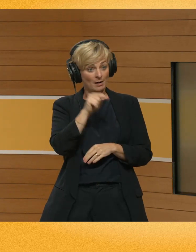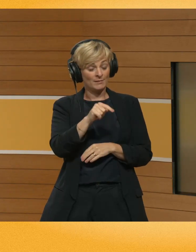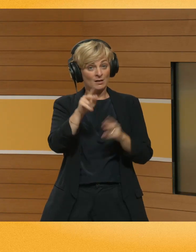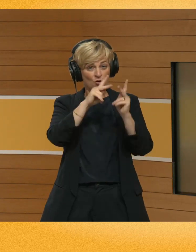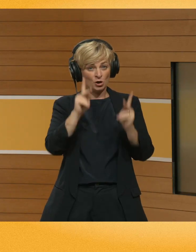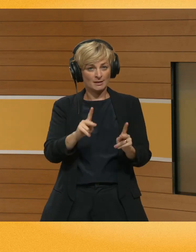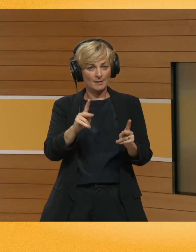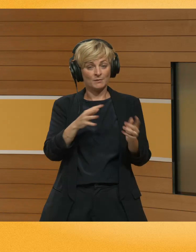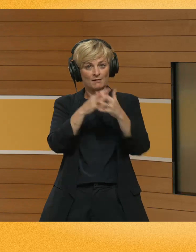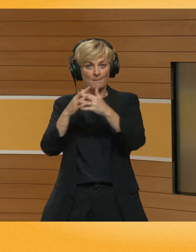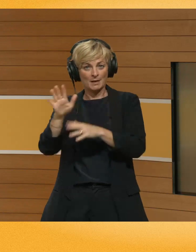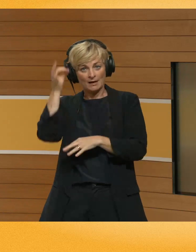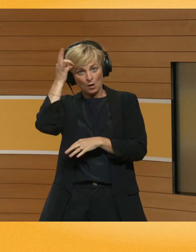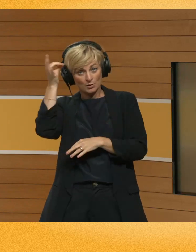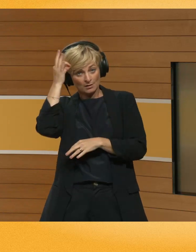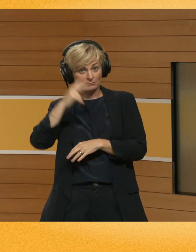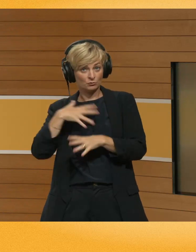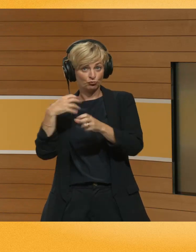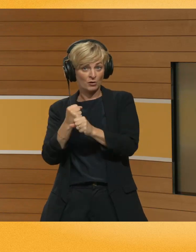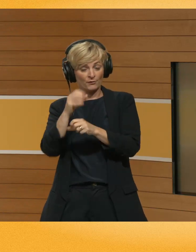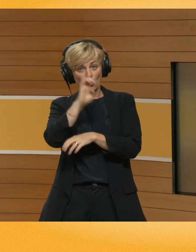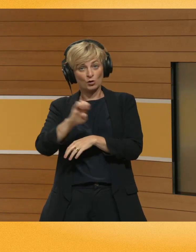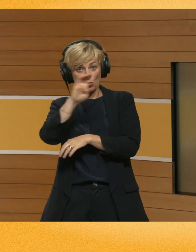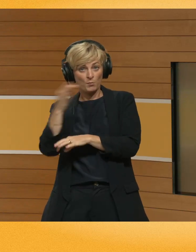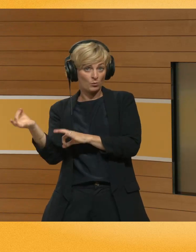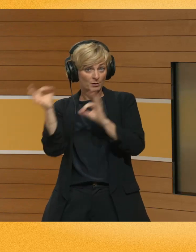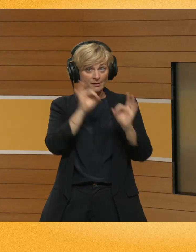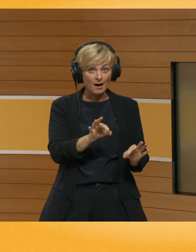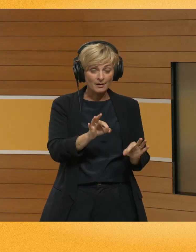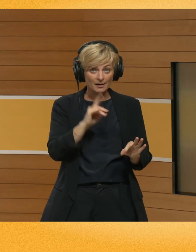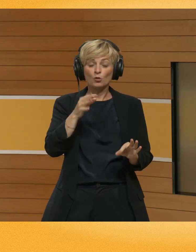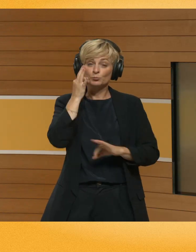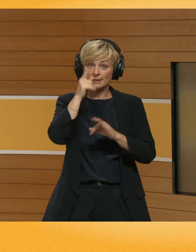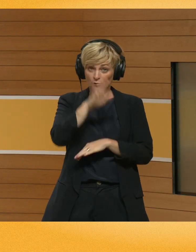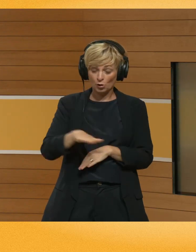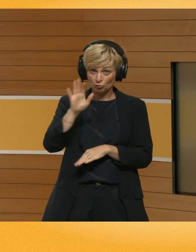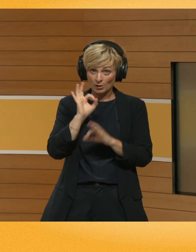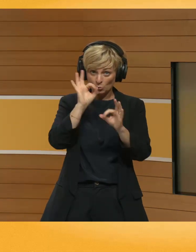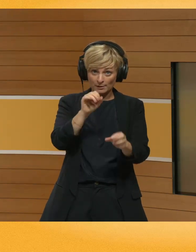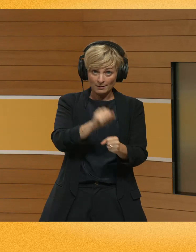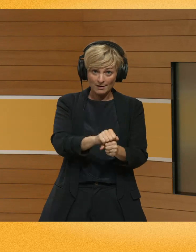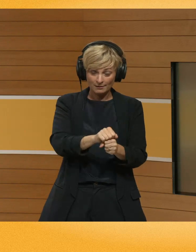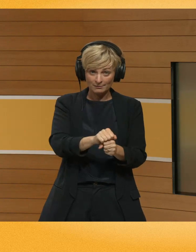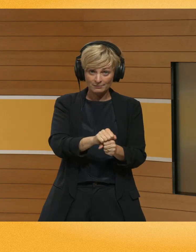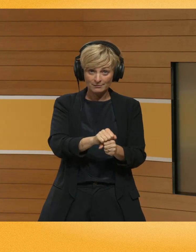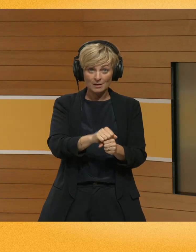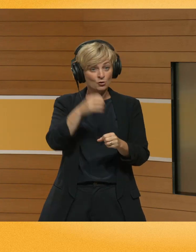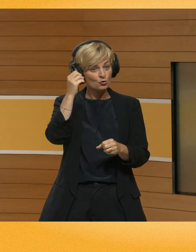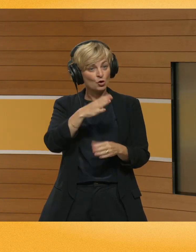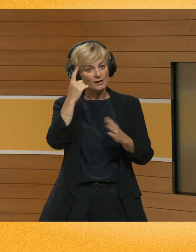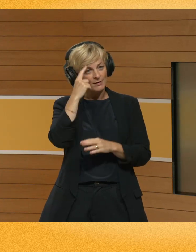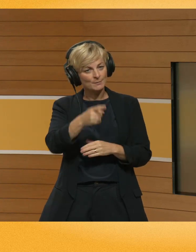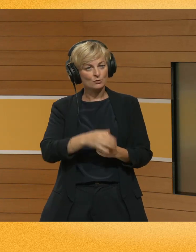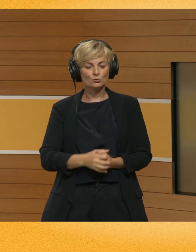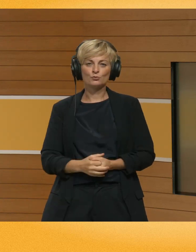European context, or specifically to Germany? Sonja, what would you say? I think